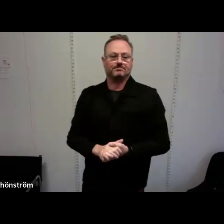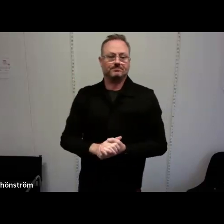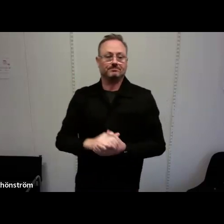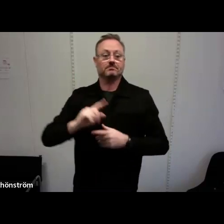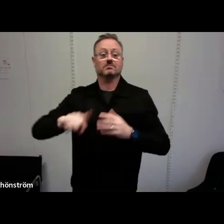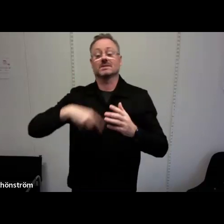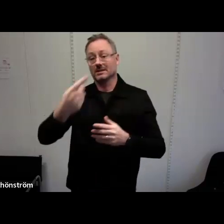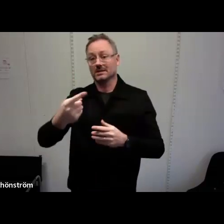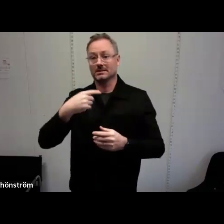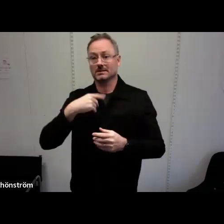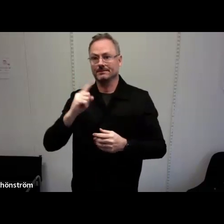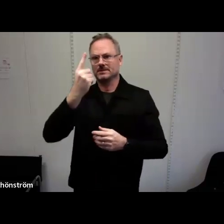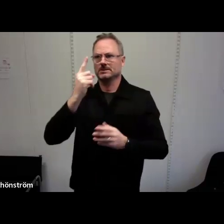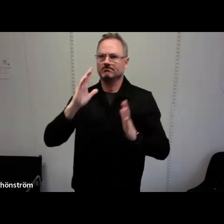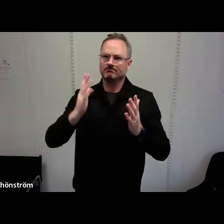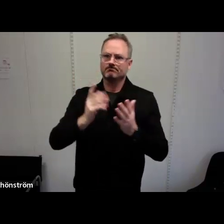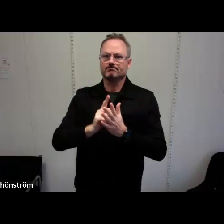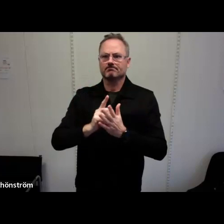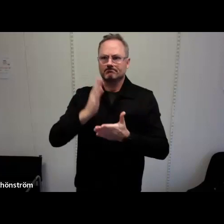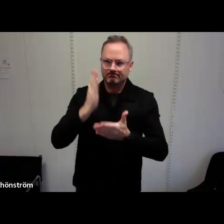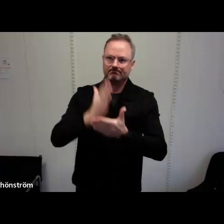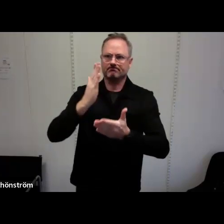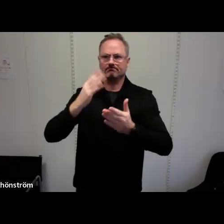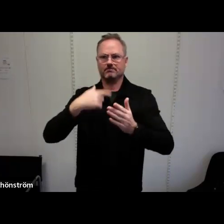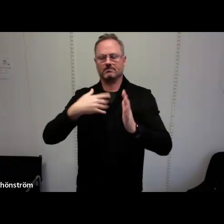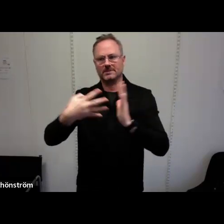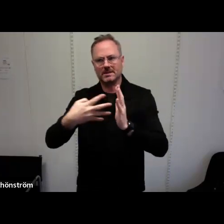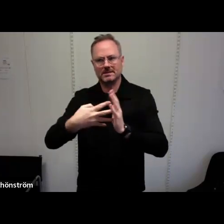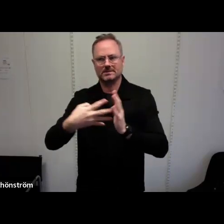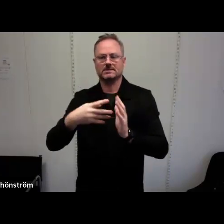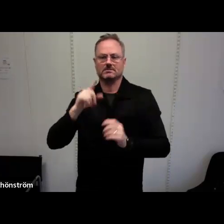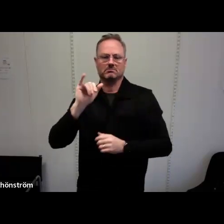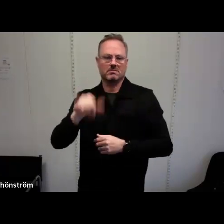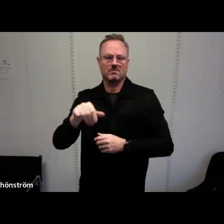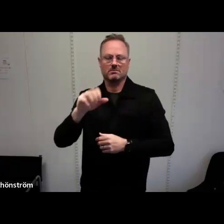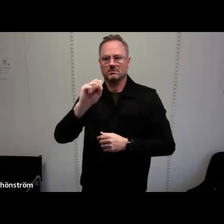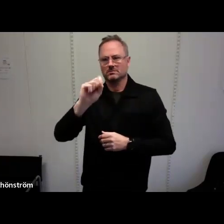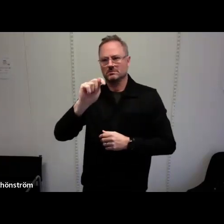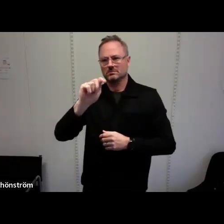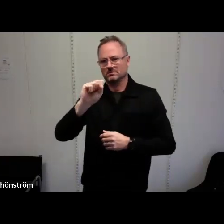on assessments and testing, but there was some of it involved in what I had to do.